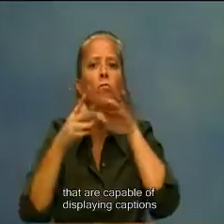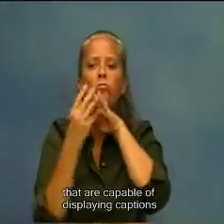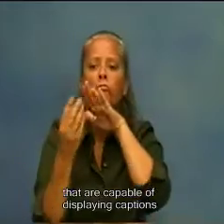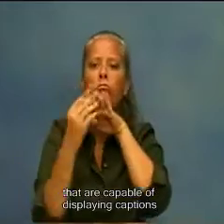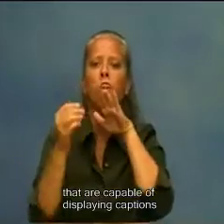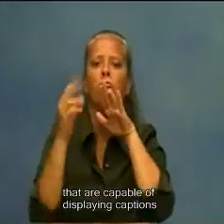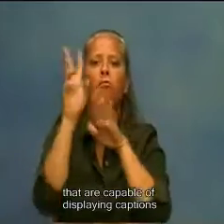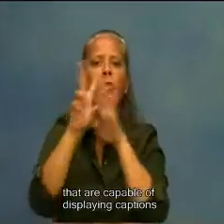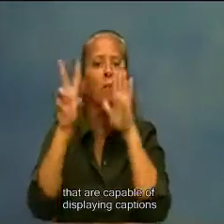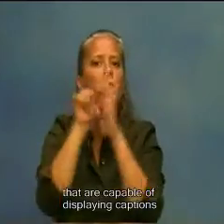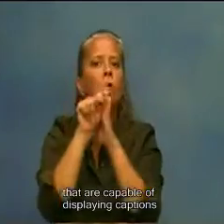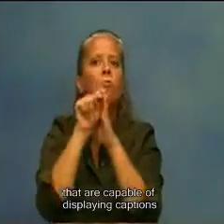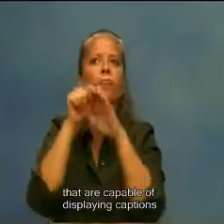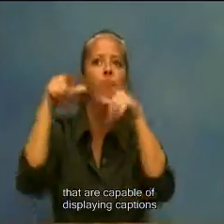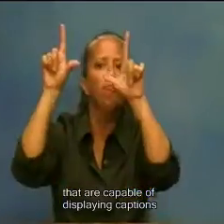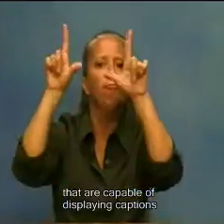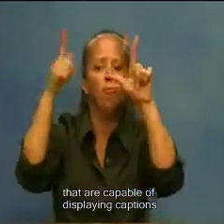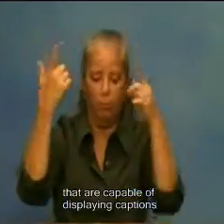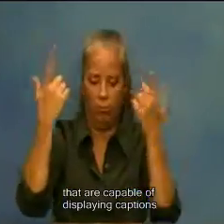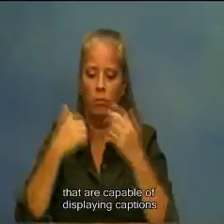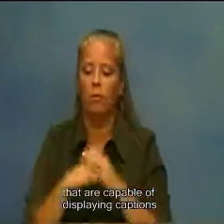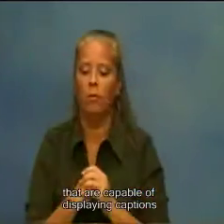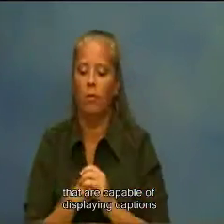that are capable of displaying captions,